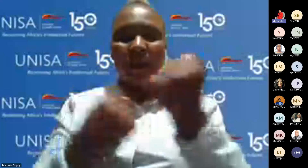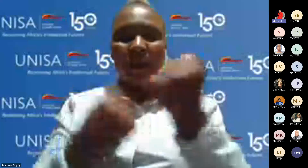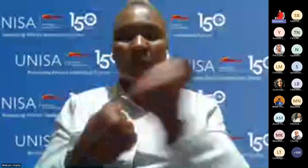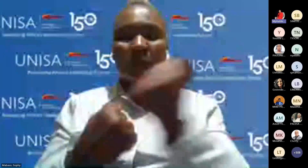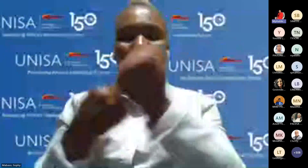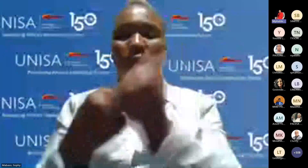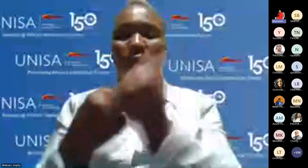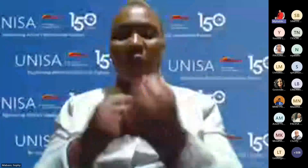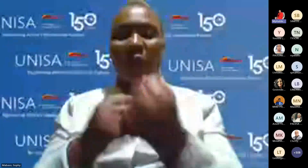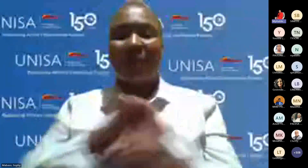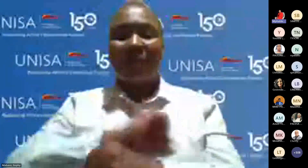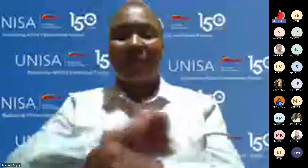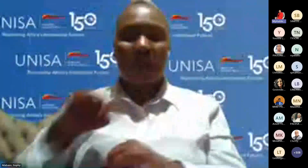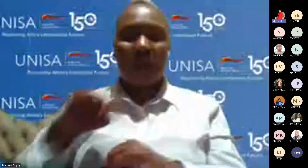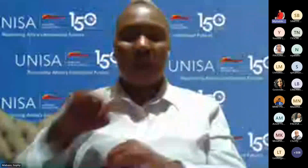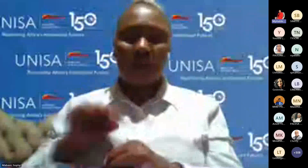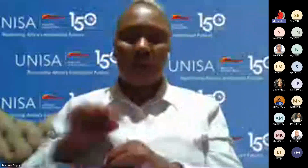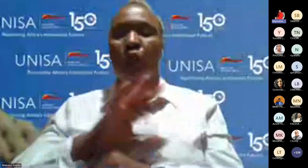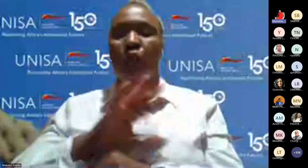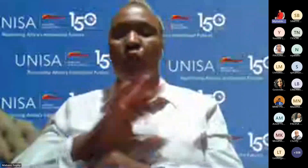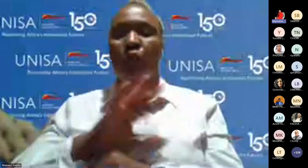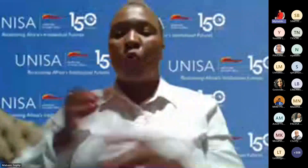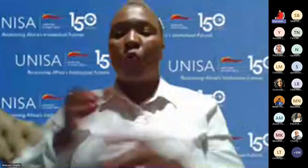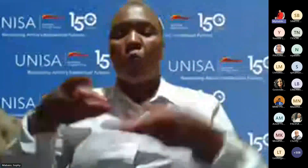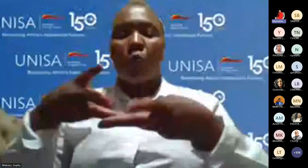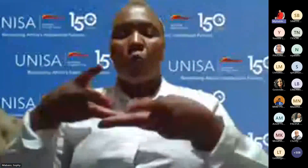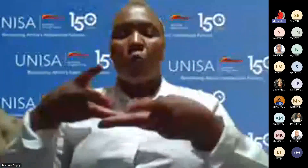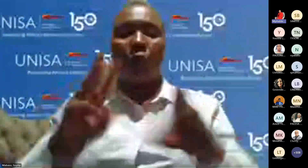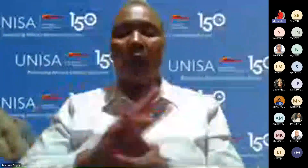So there is no way nowadays the lecturers will